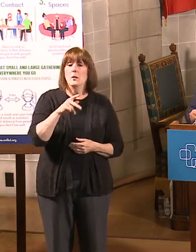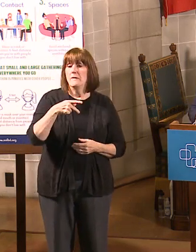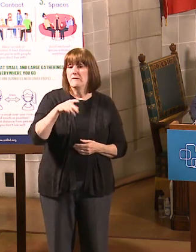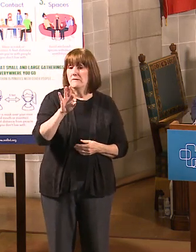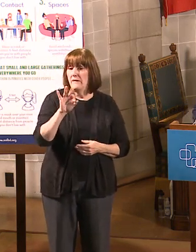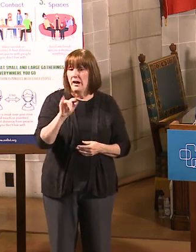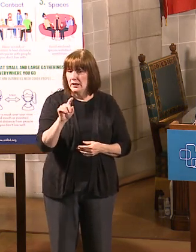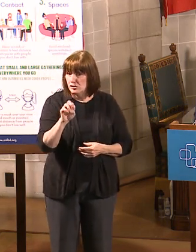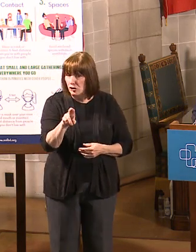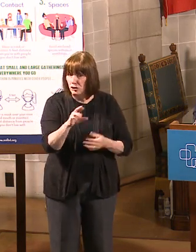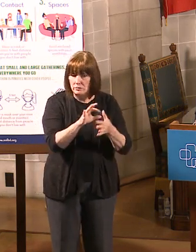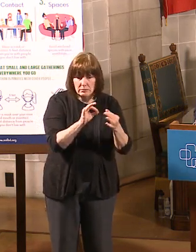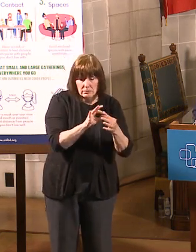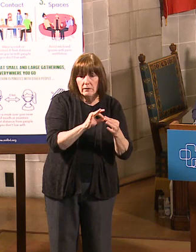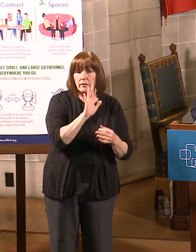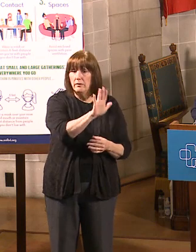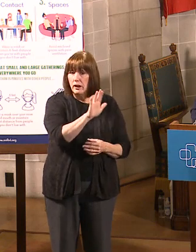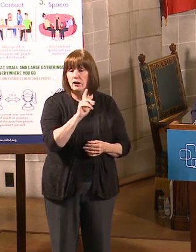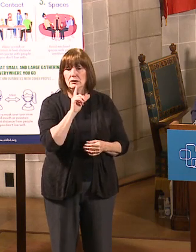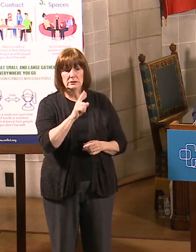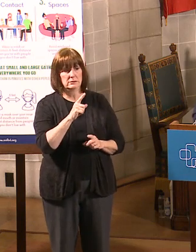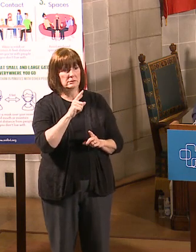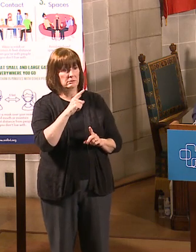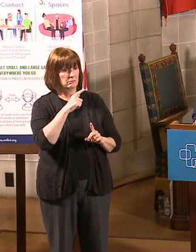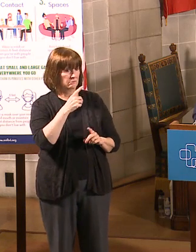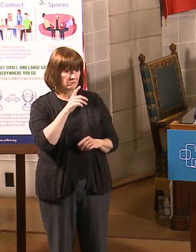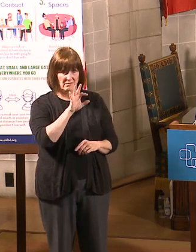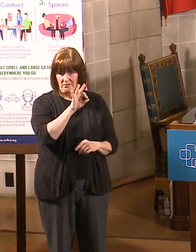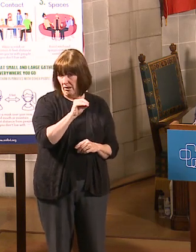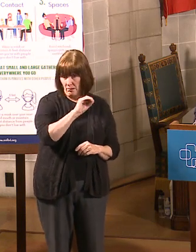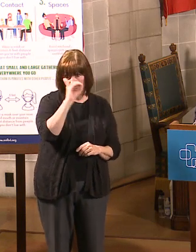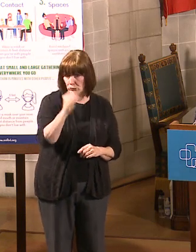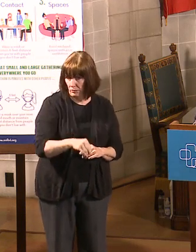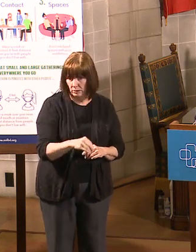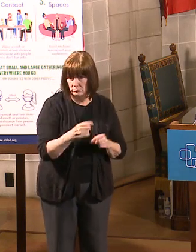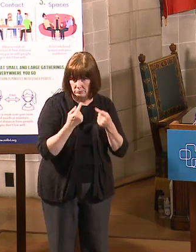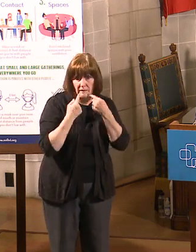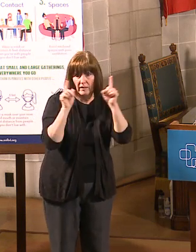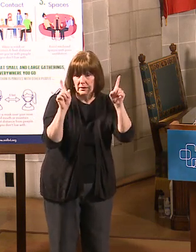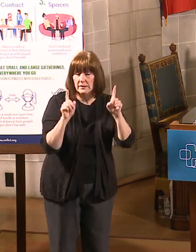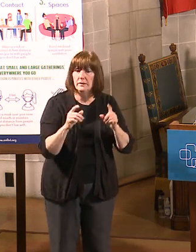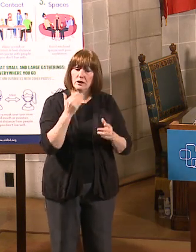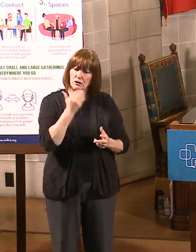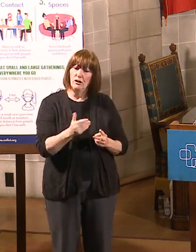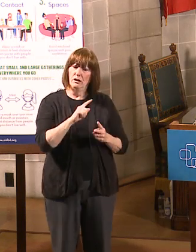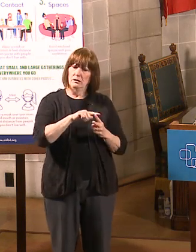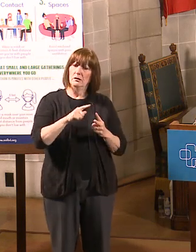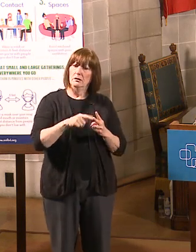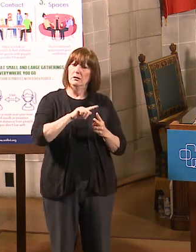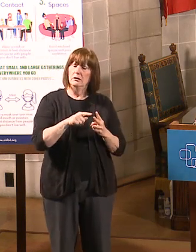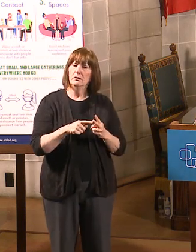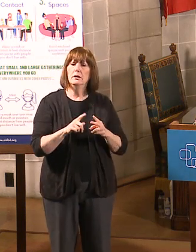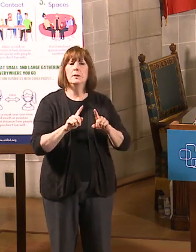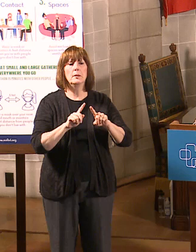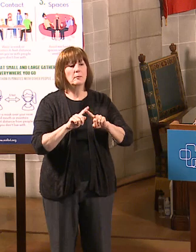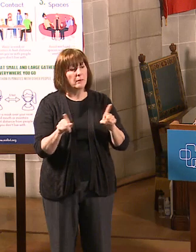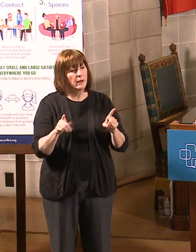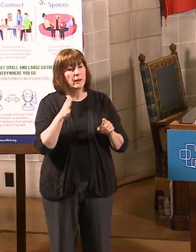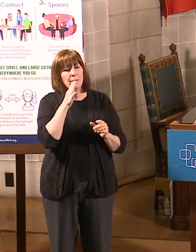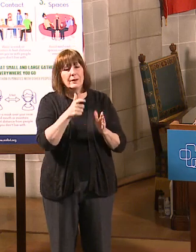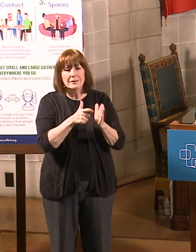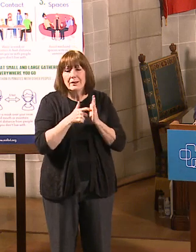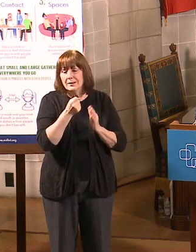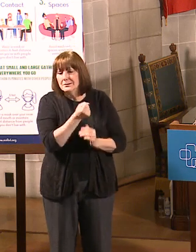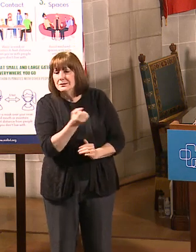their vaccine had been tested at over 90% effective. These are all good news steps. However, it will take a number of